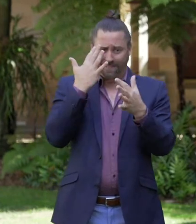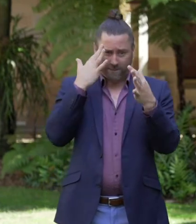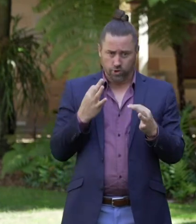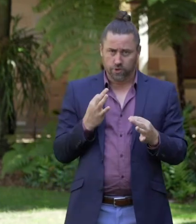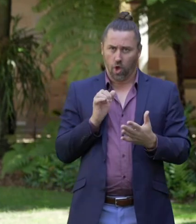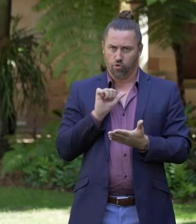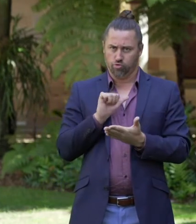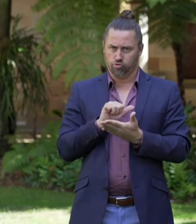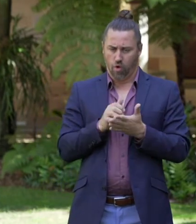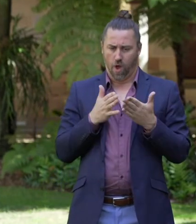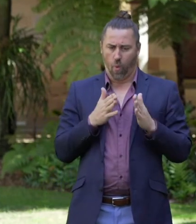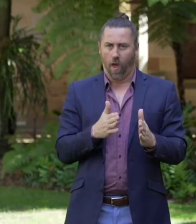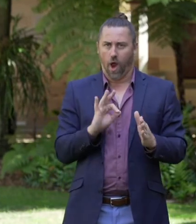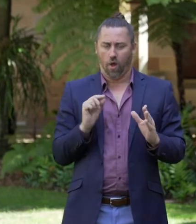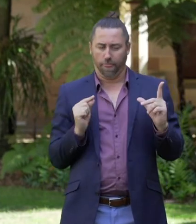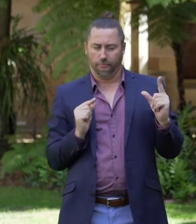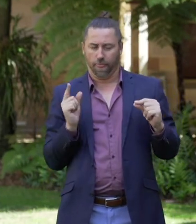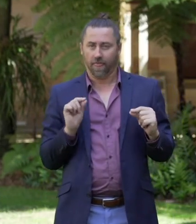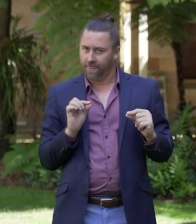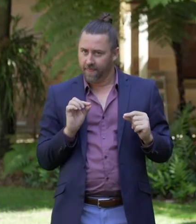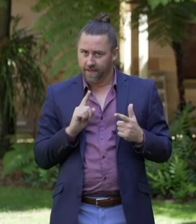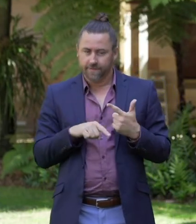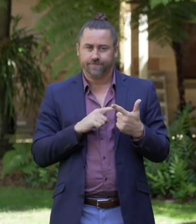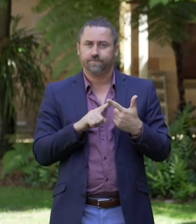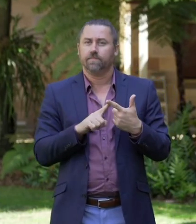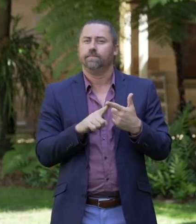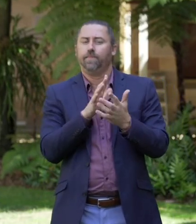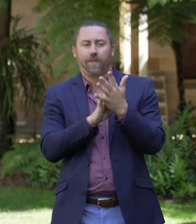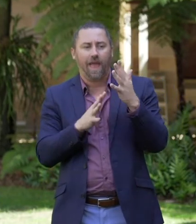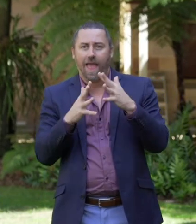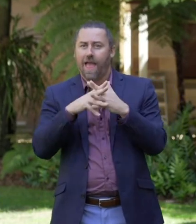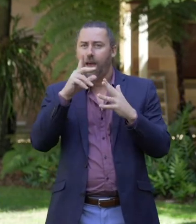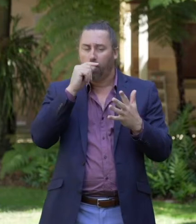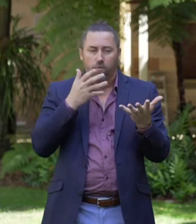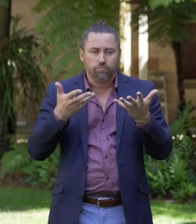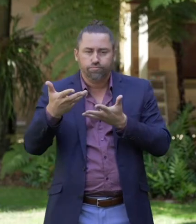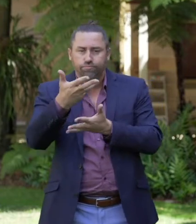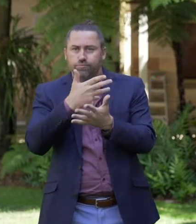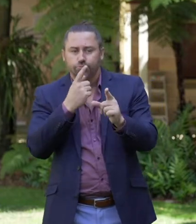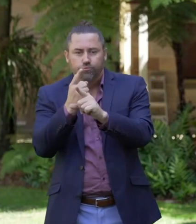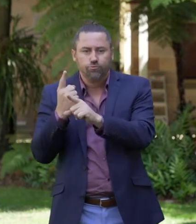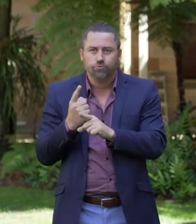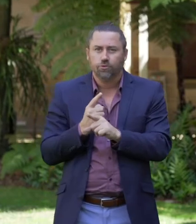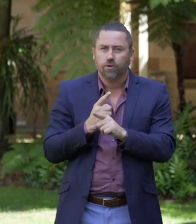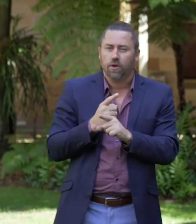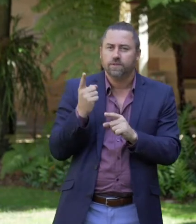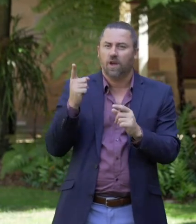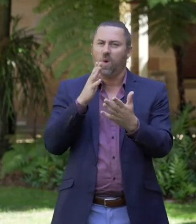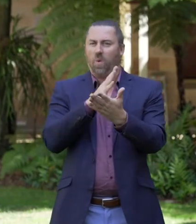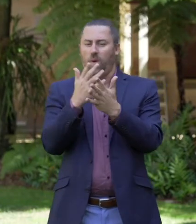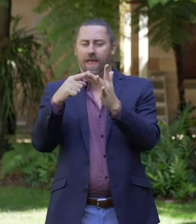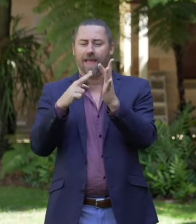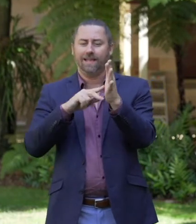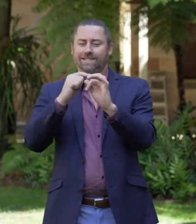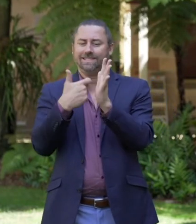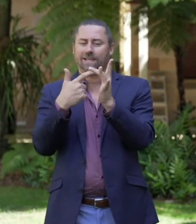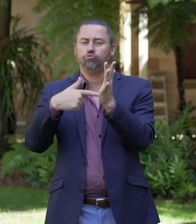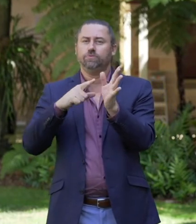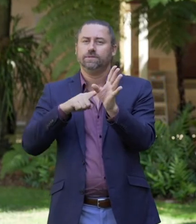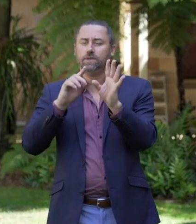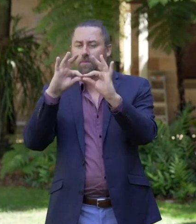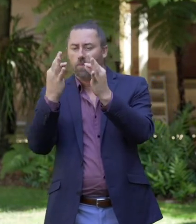and impartial advice to the executive, the nature of interactions and interdependencies between integrity bodies, the public